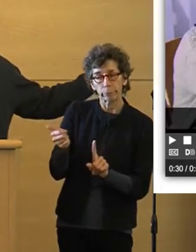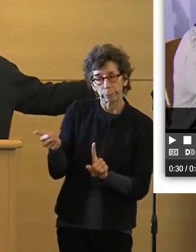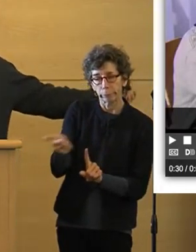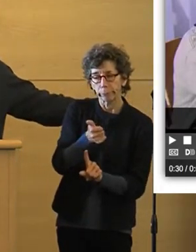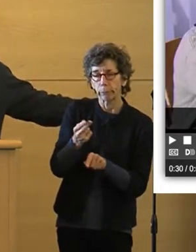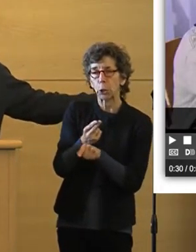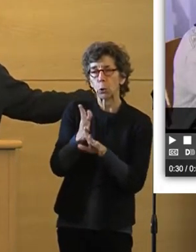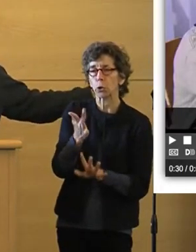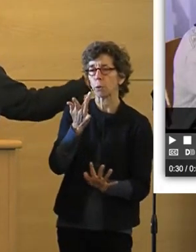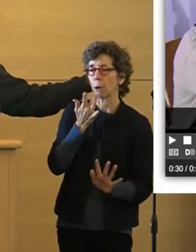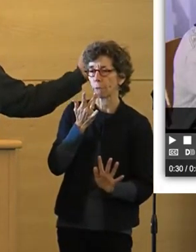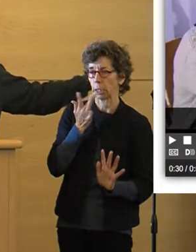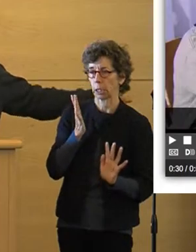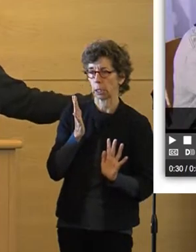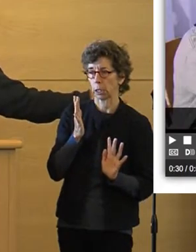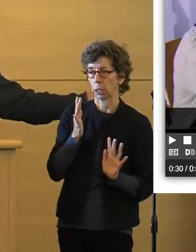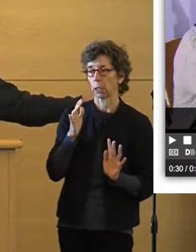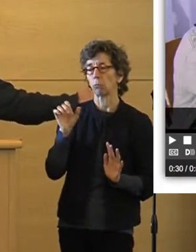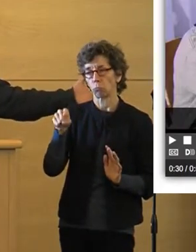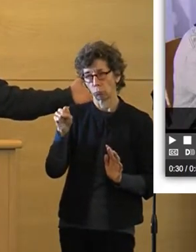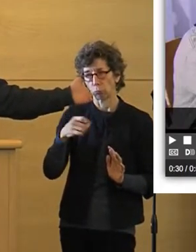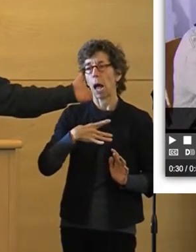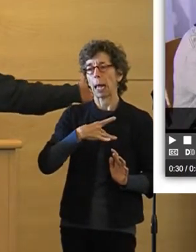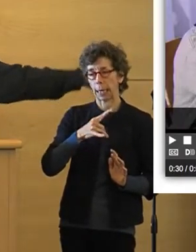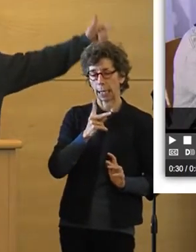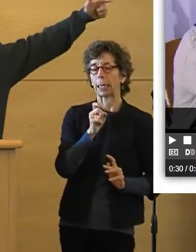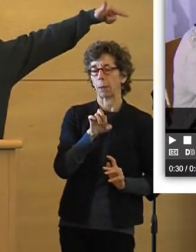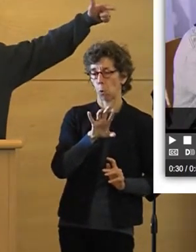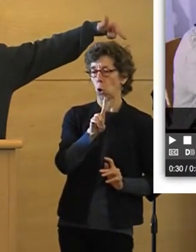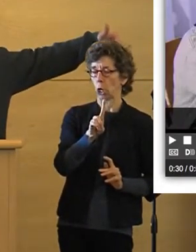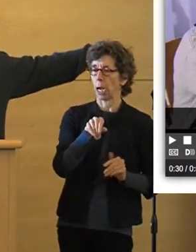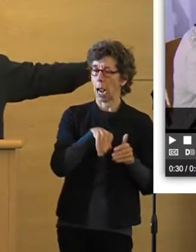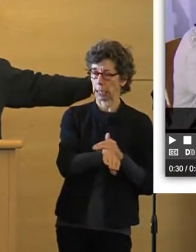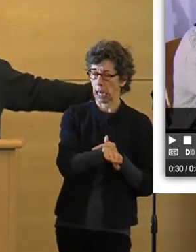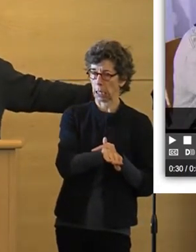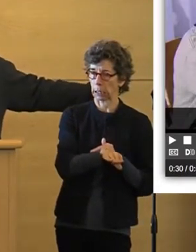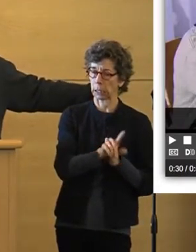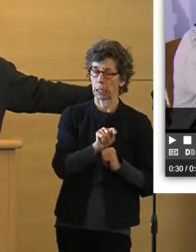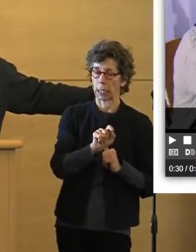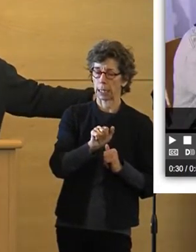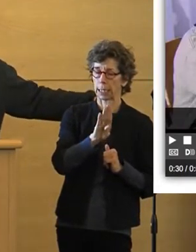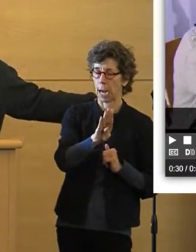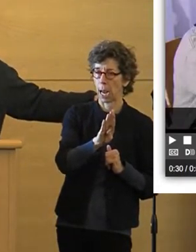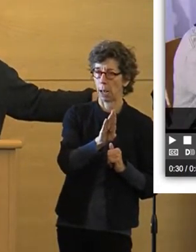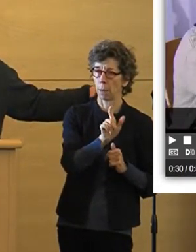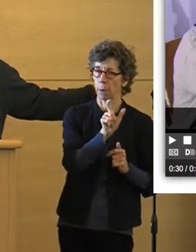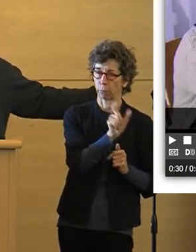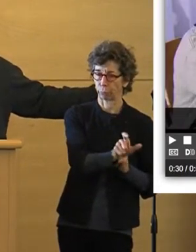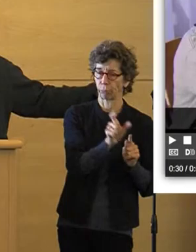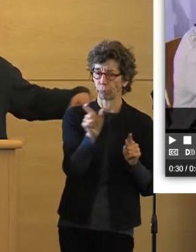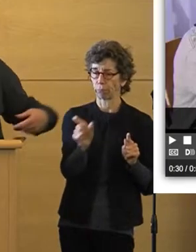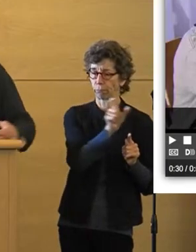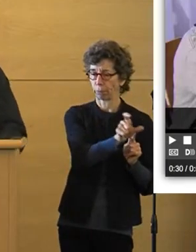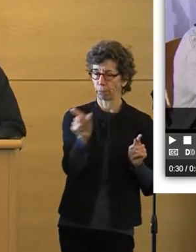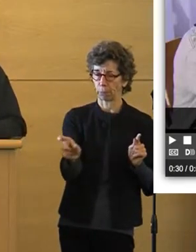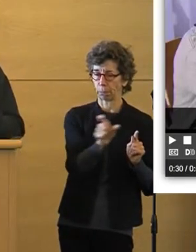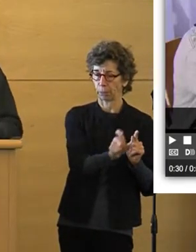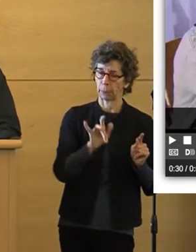no mouse guy. Take the no mouse challenge. This is optionally keyboard accessible as